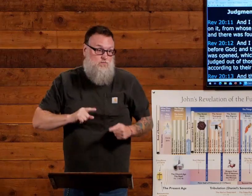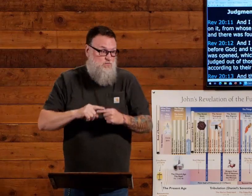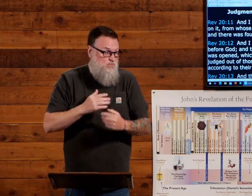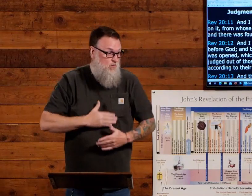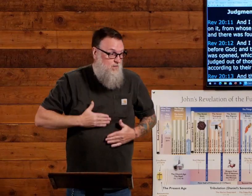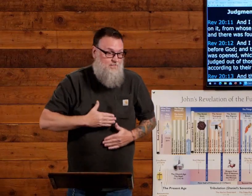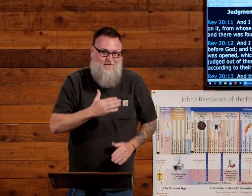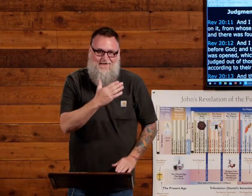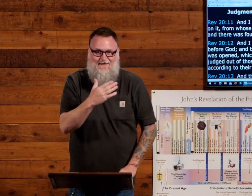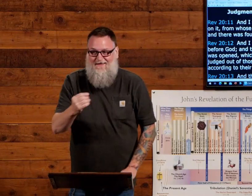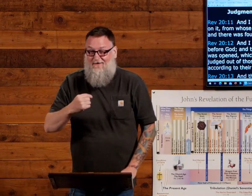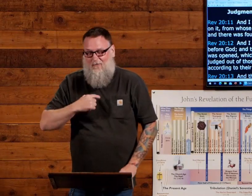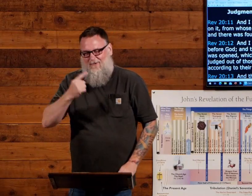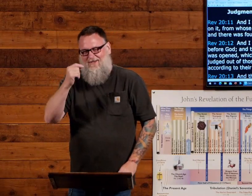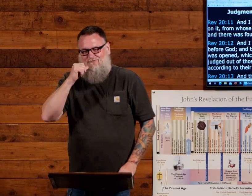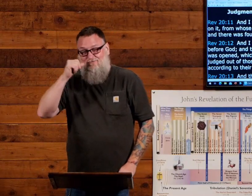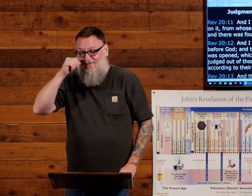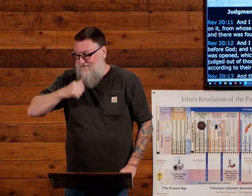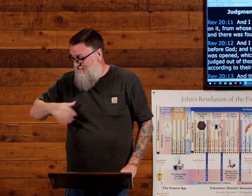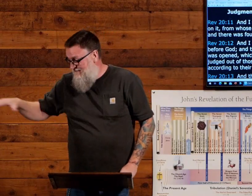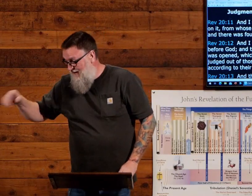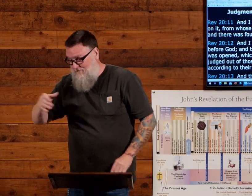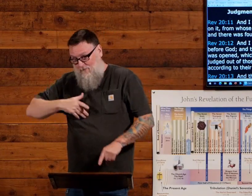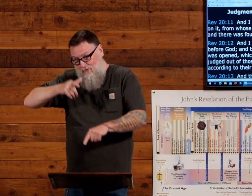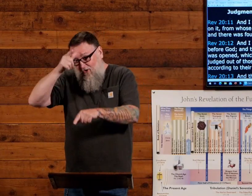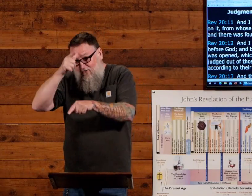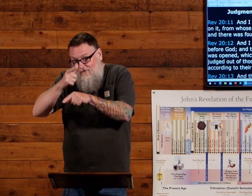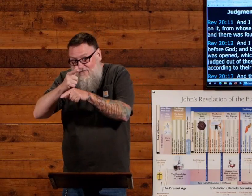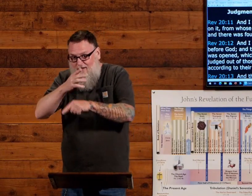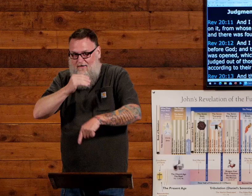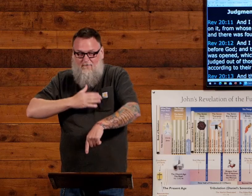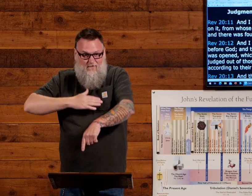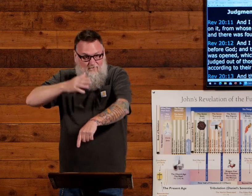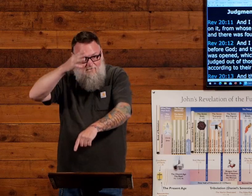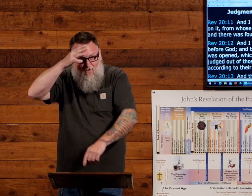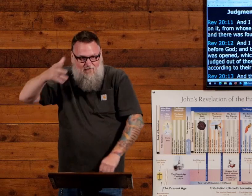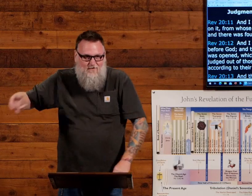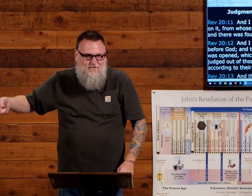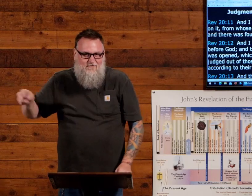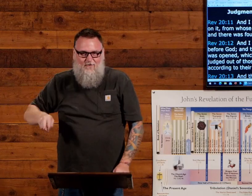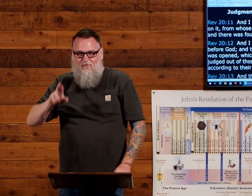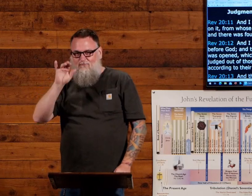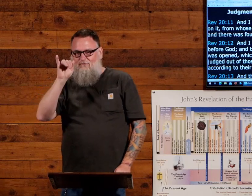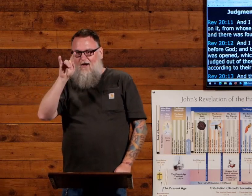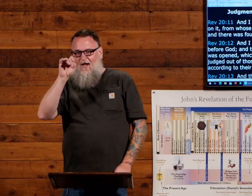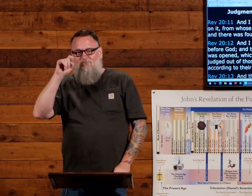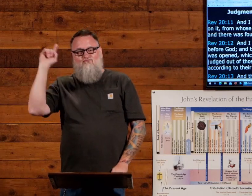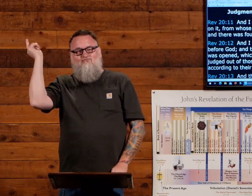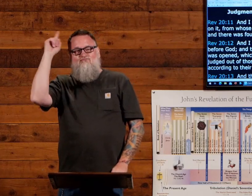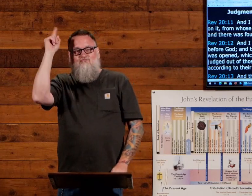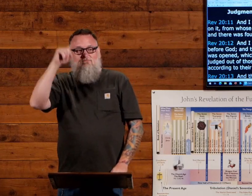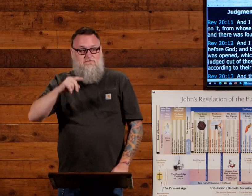I thank the Lord that I'm able to enjoy those things. I took my brother and my father for a